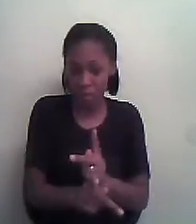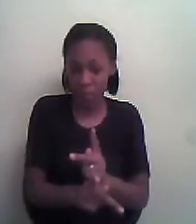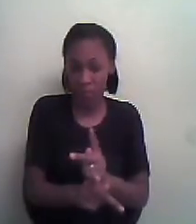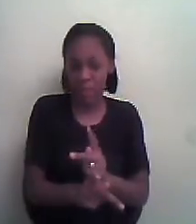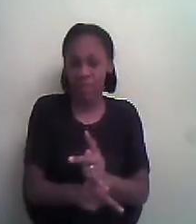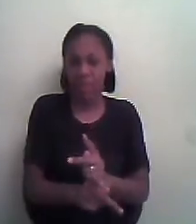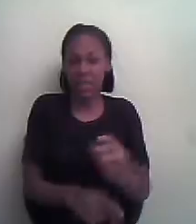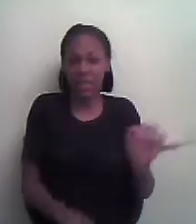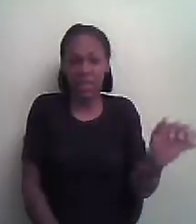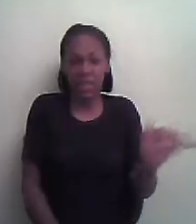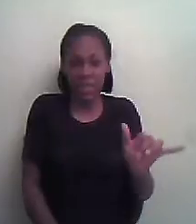together.